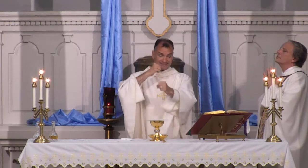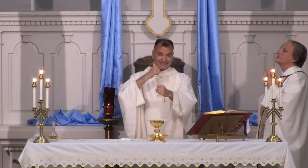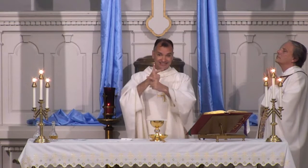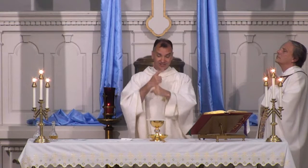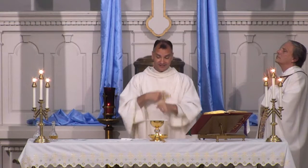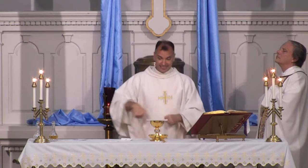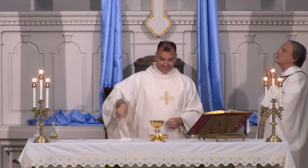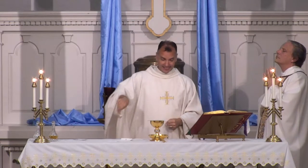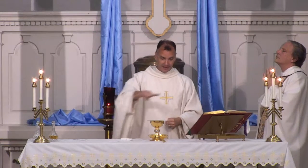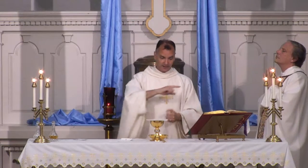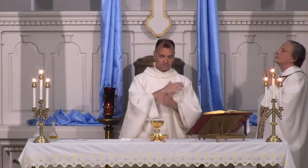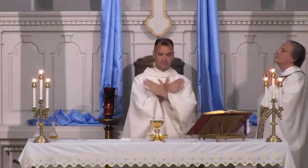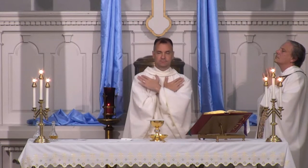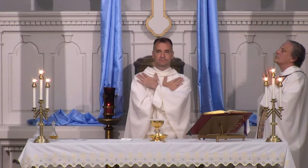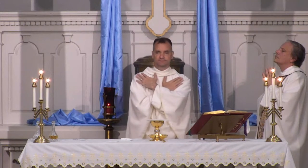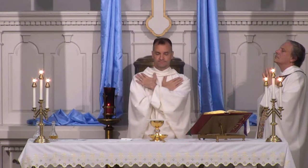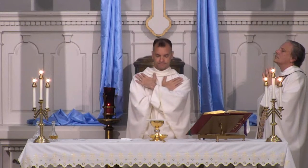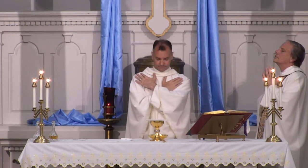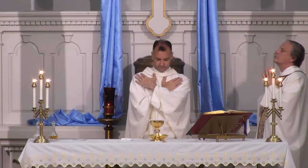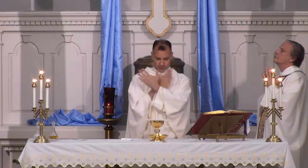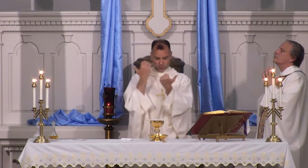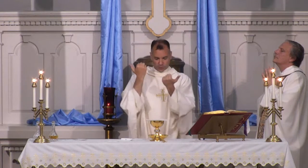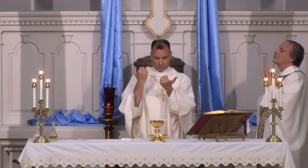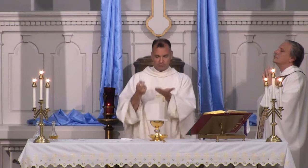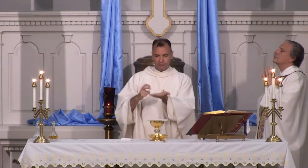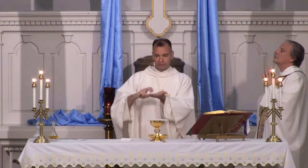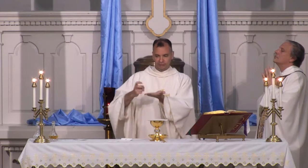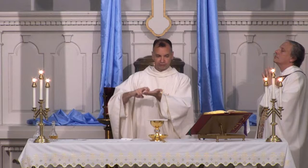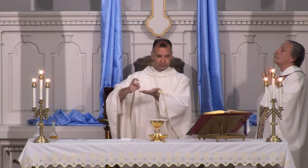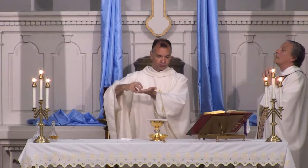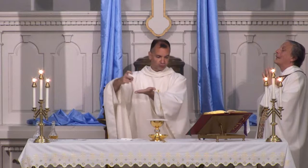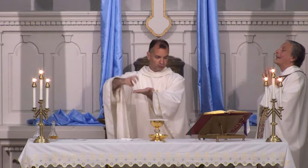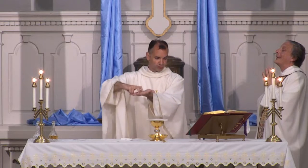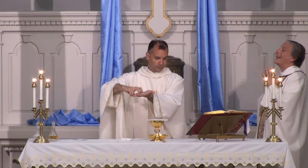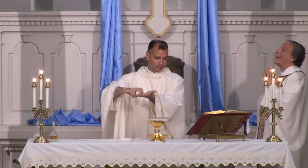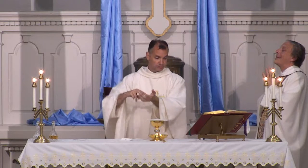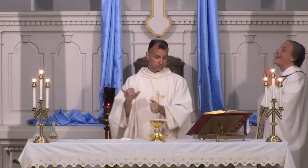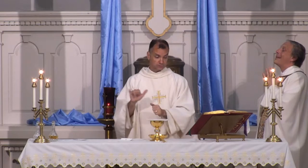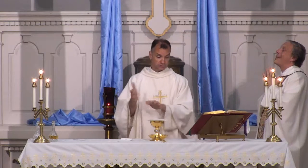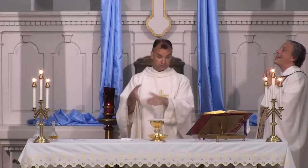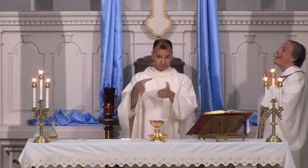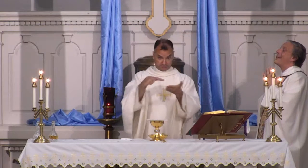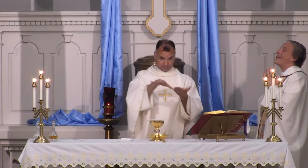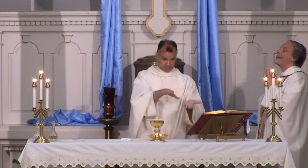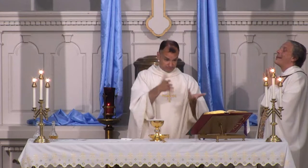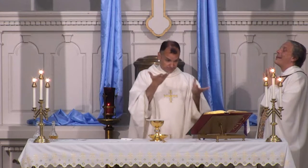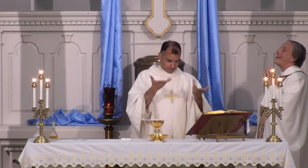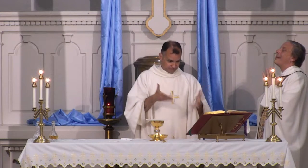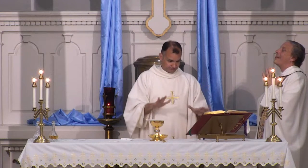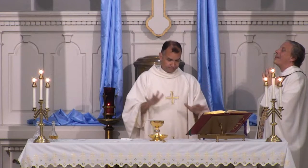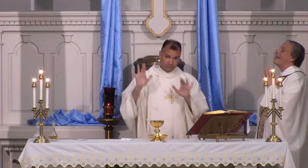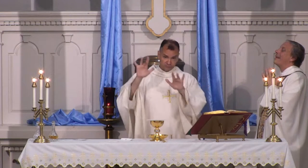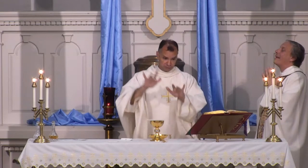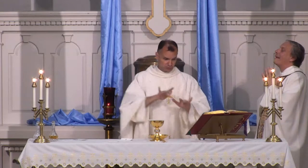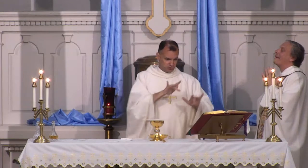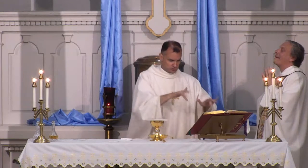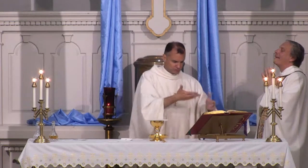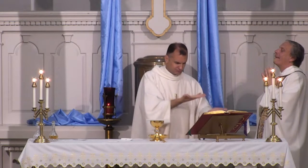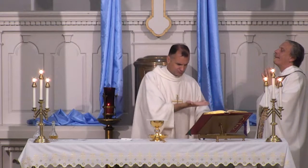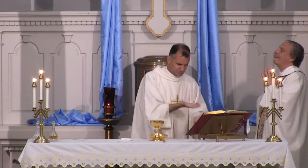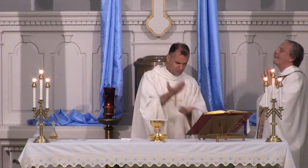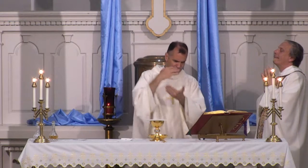Remember also our brothers and sisters who have fallen asleep in the hope of the resurrection, and all who have died in your